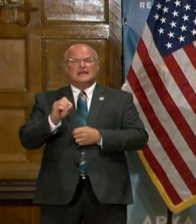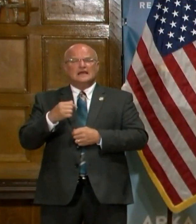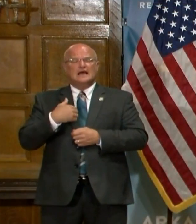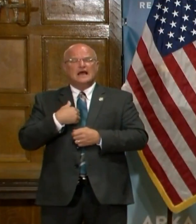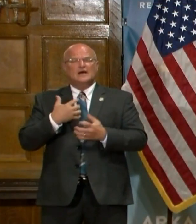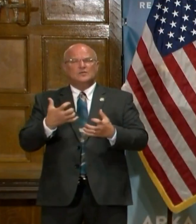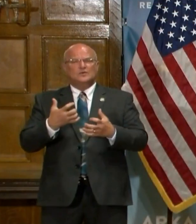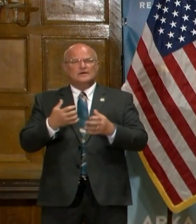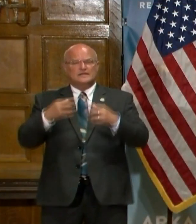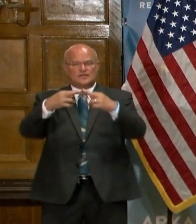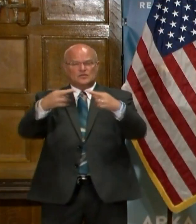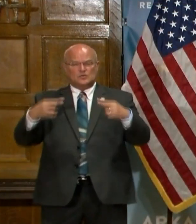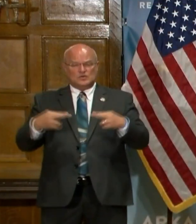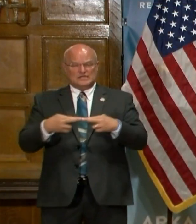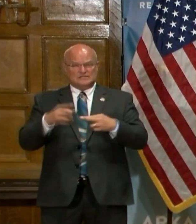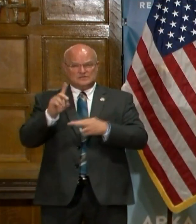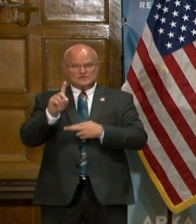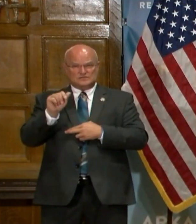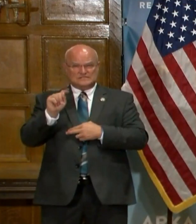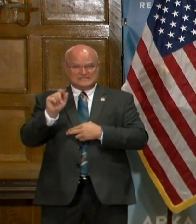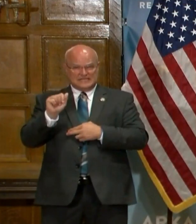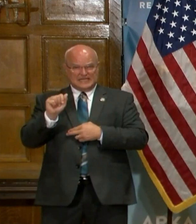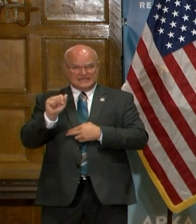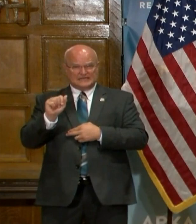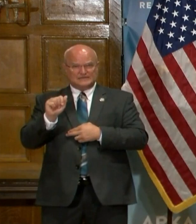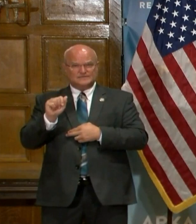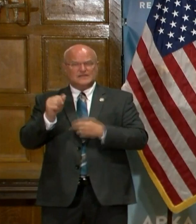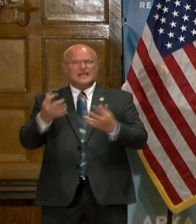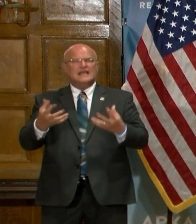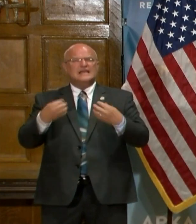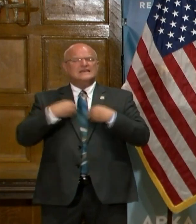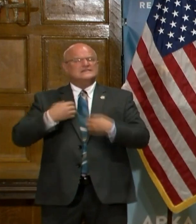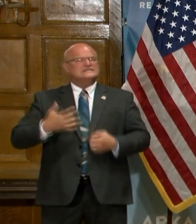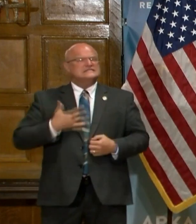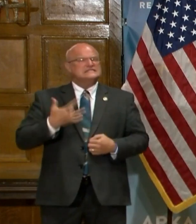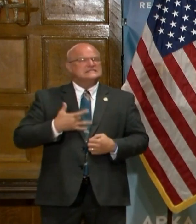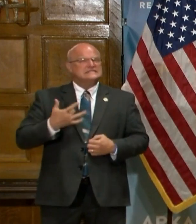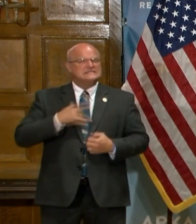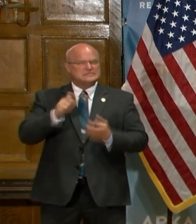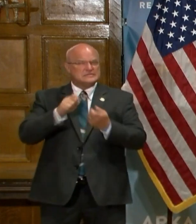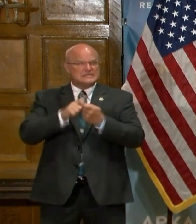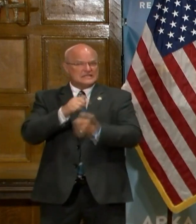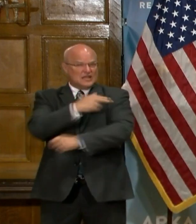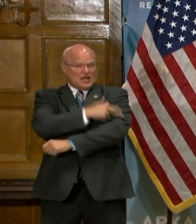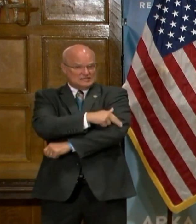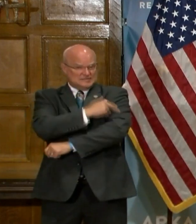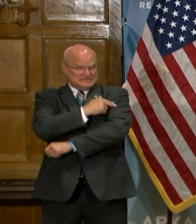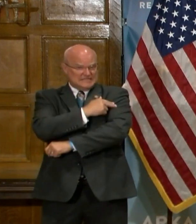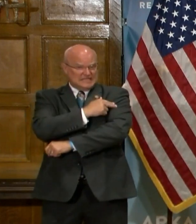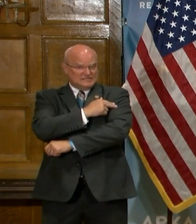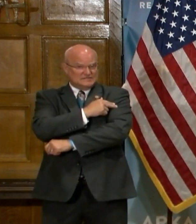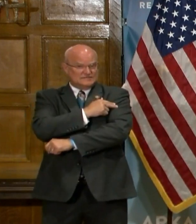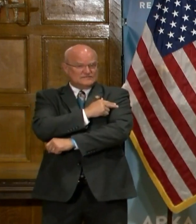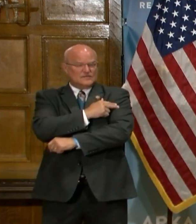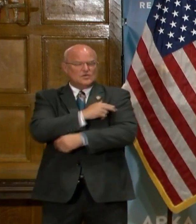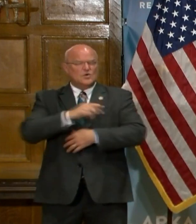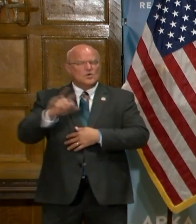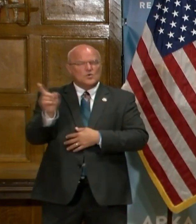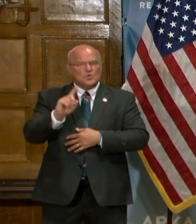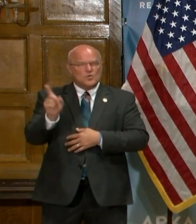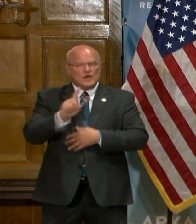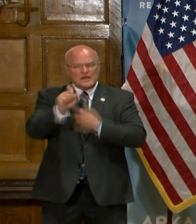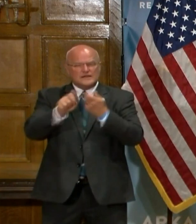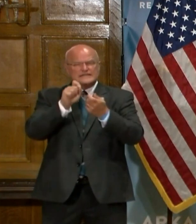want to go through regional data today, which gives us a sense, particularly in hospitalizations, as to